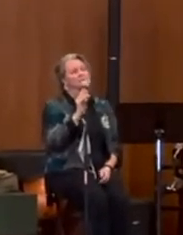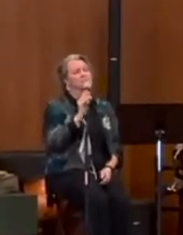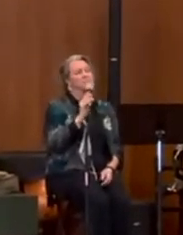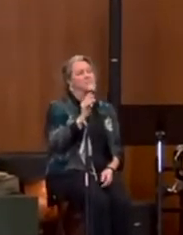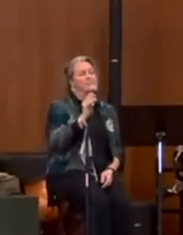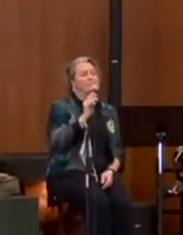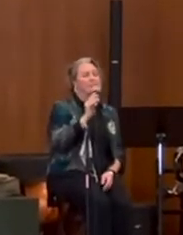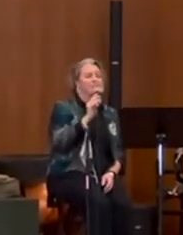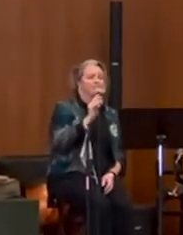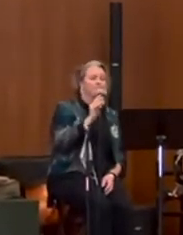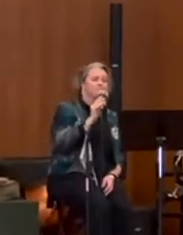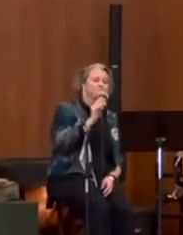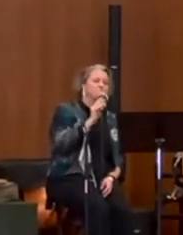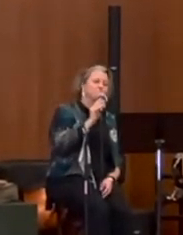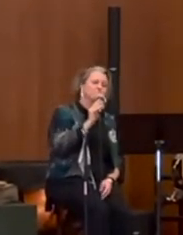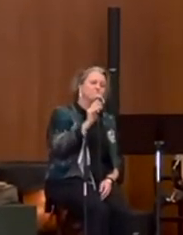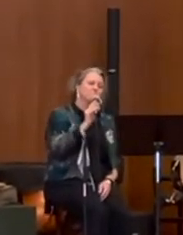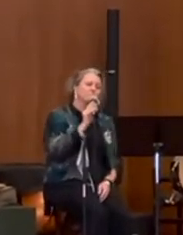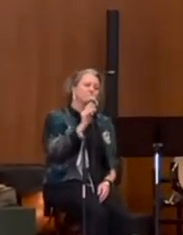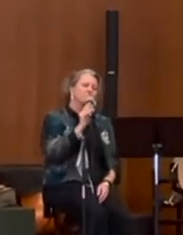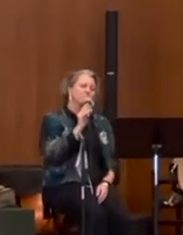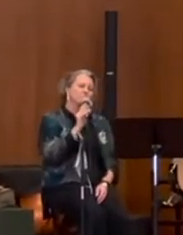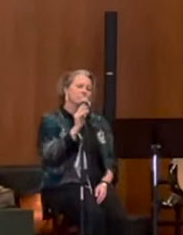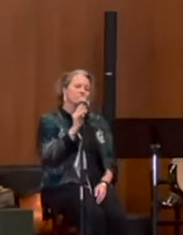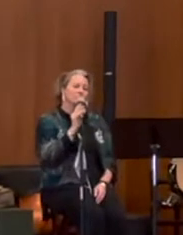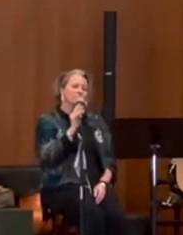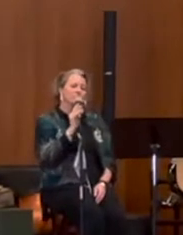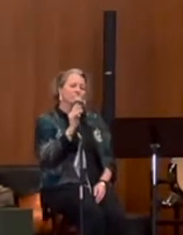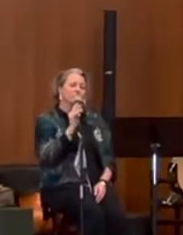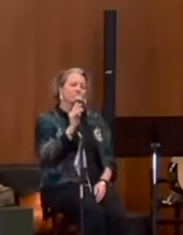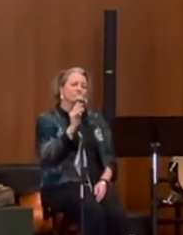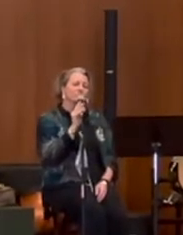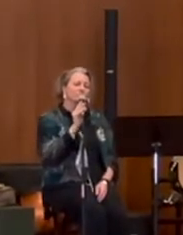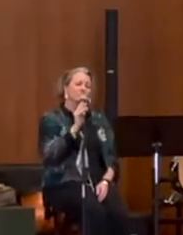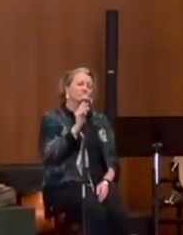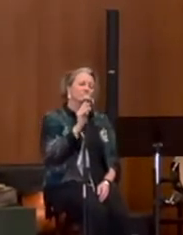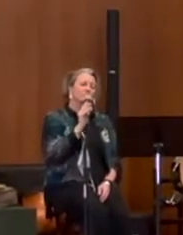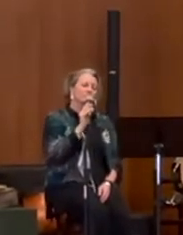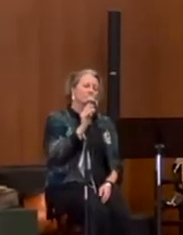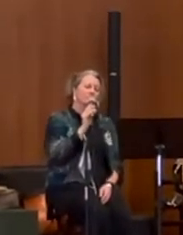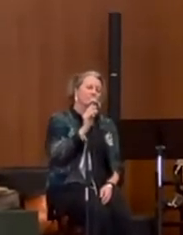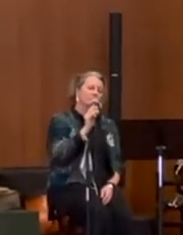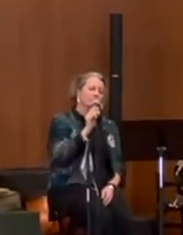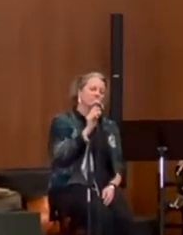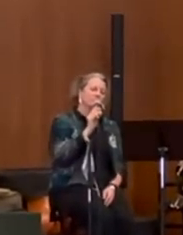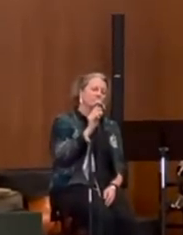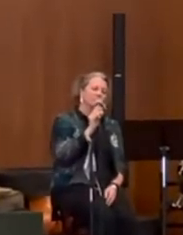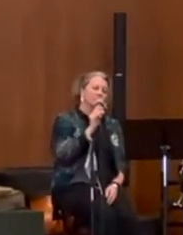Thank you.